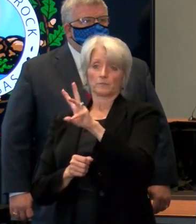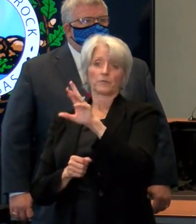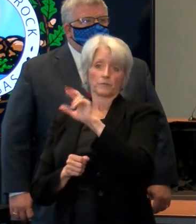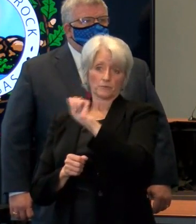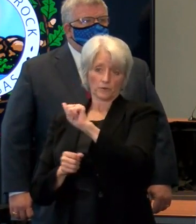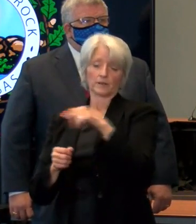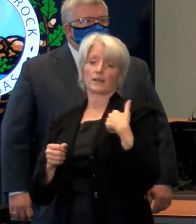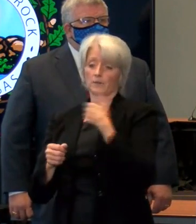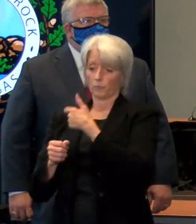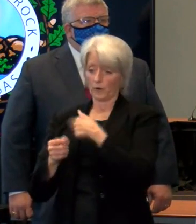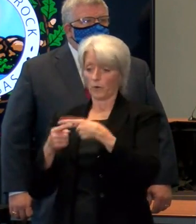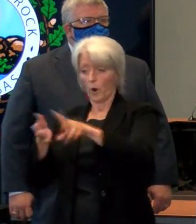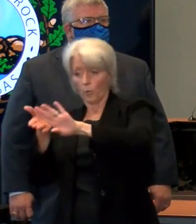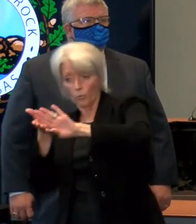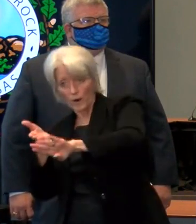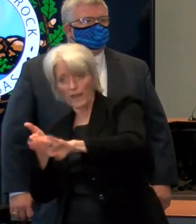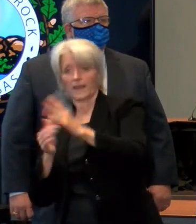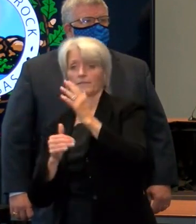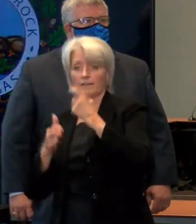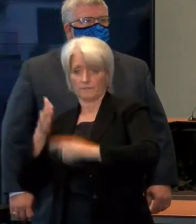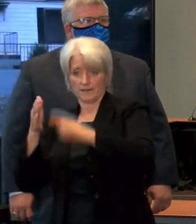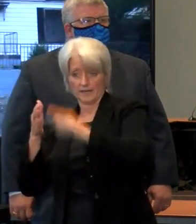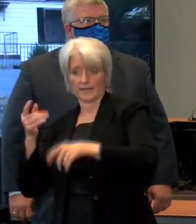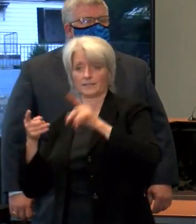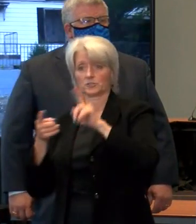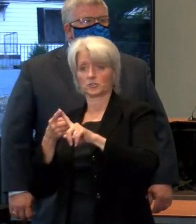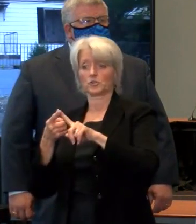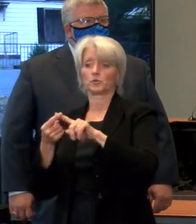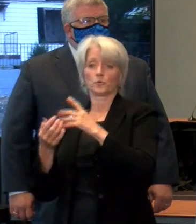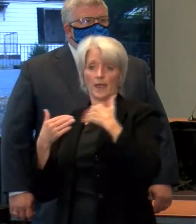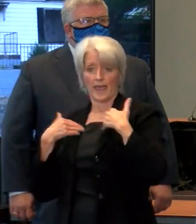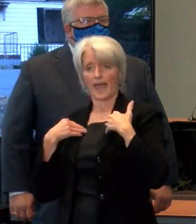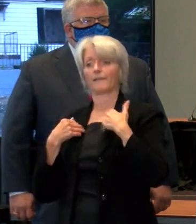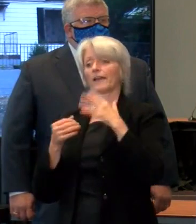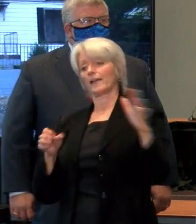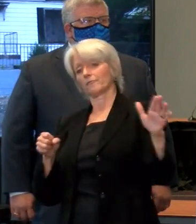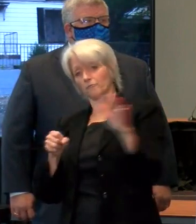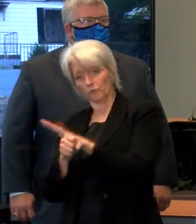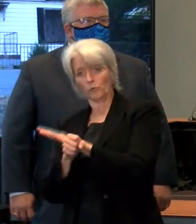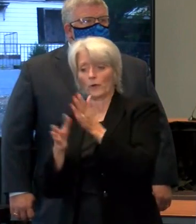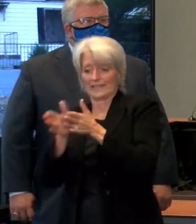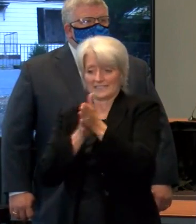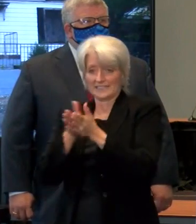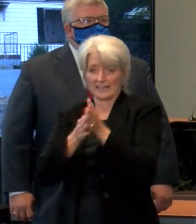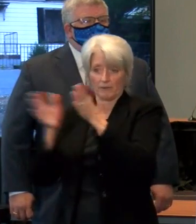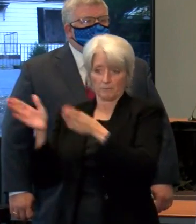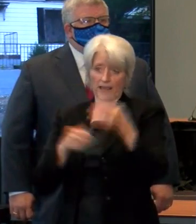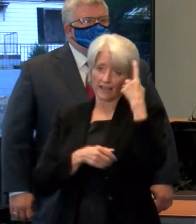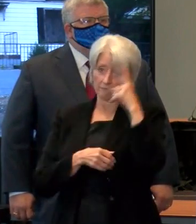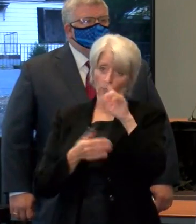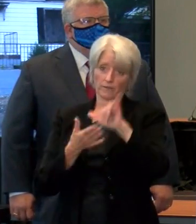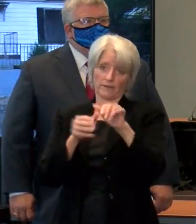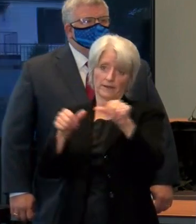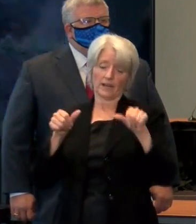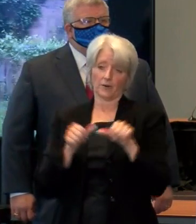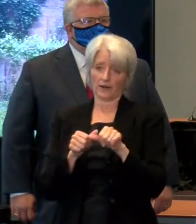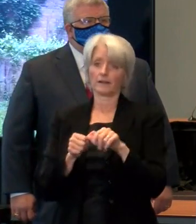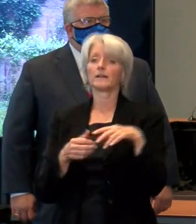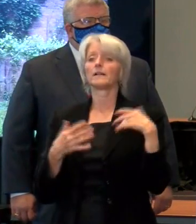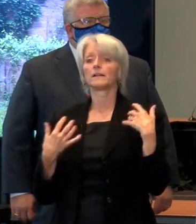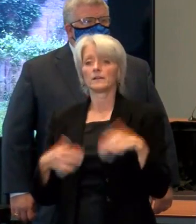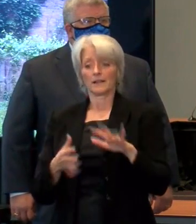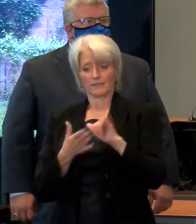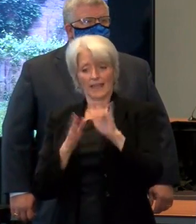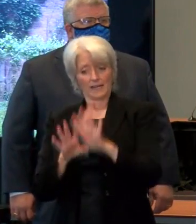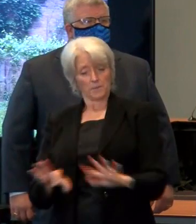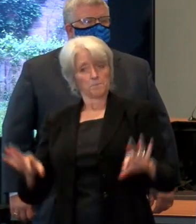of costs to have a total infrastructure incentive package for south of 630, east of 30. This is a very much so an intentional matter that